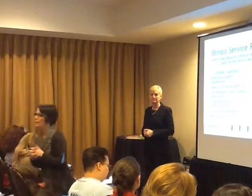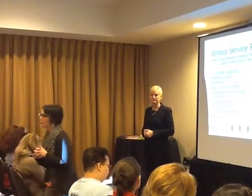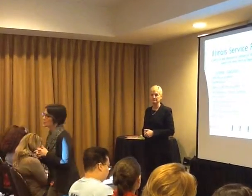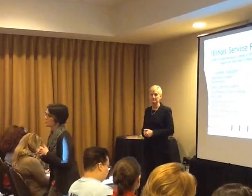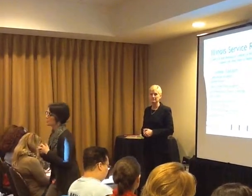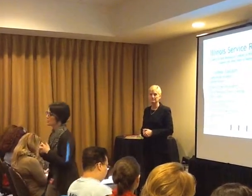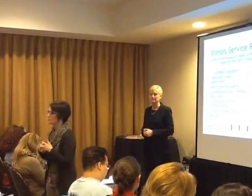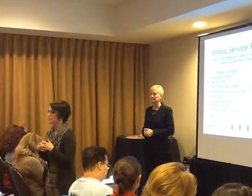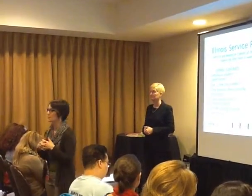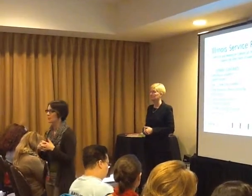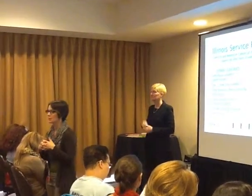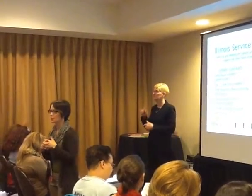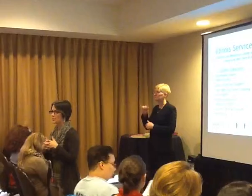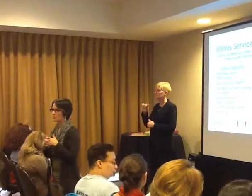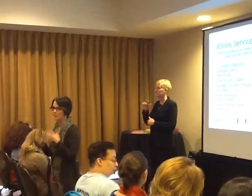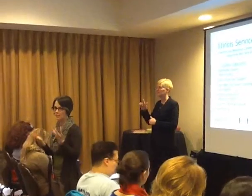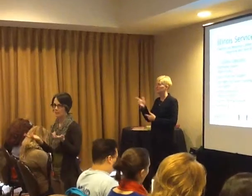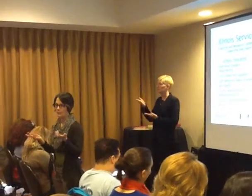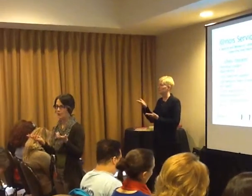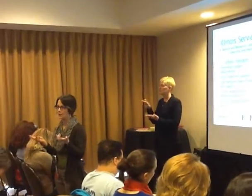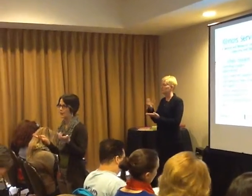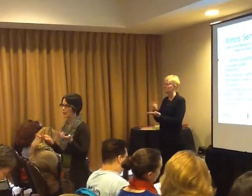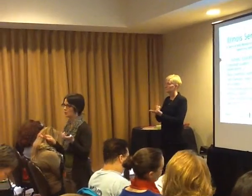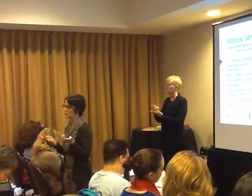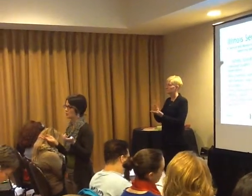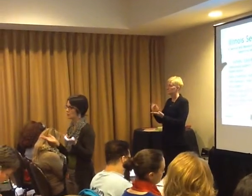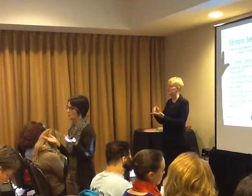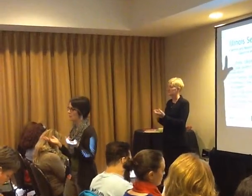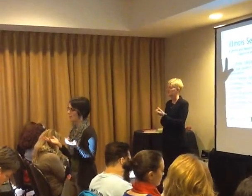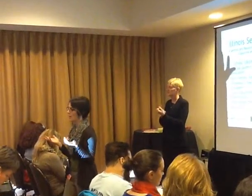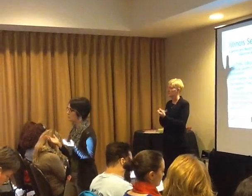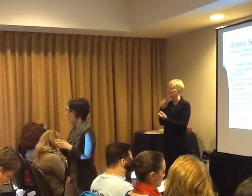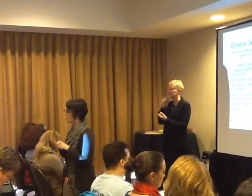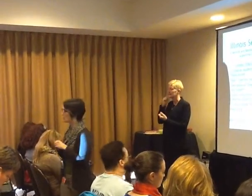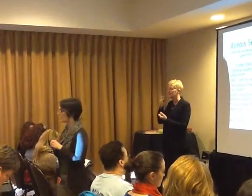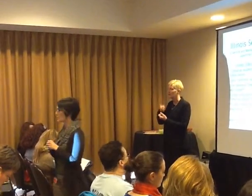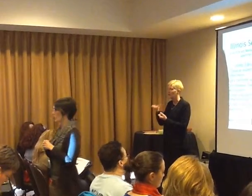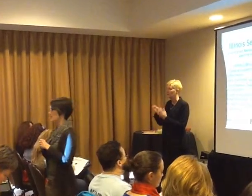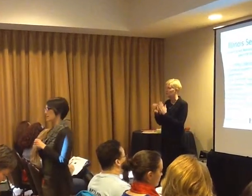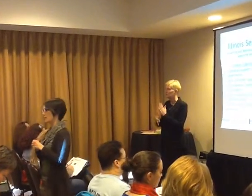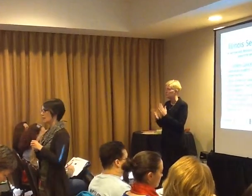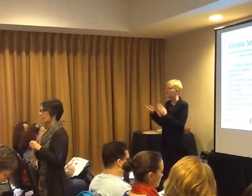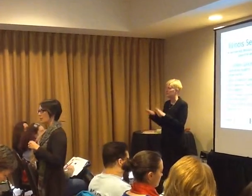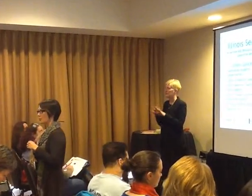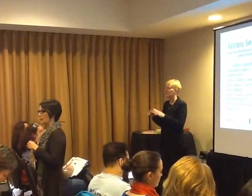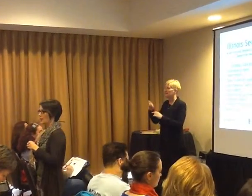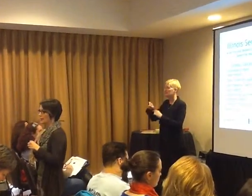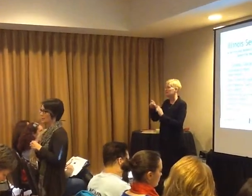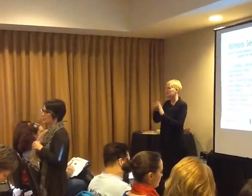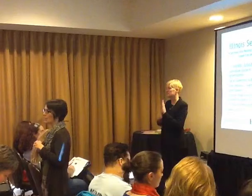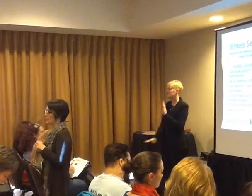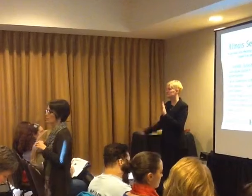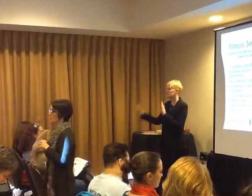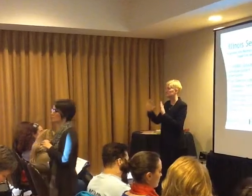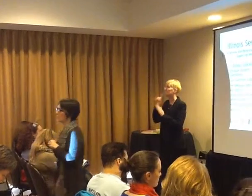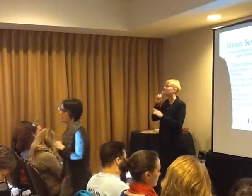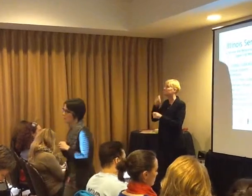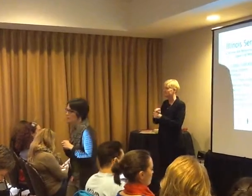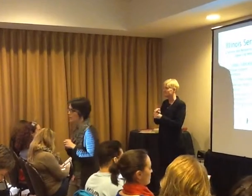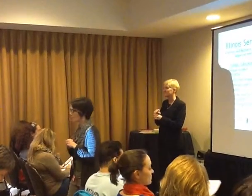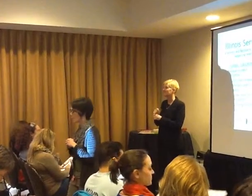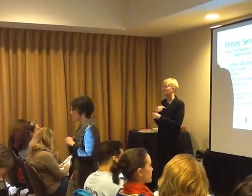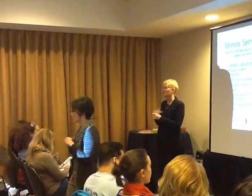The Illinois Service Resource Center supports deaf and hard of hearing students' behavioral needs across the state of Illinois, and yes, we actually